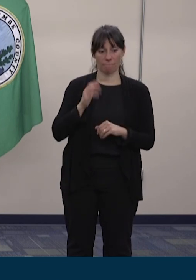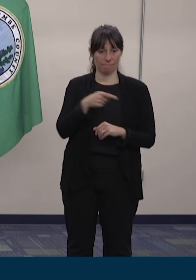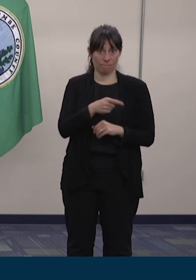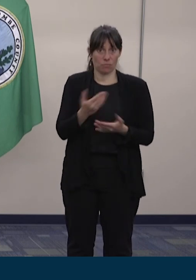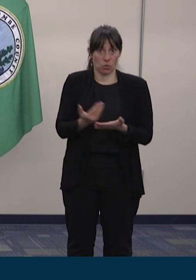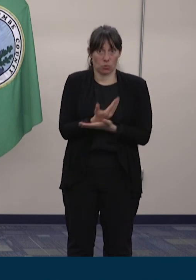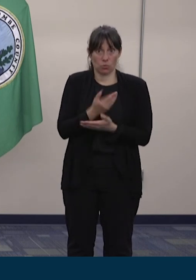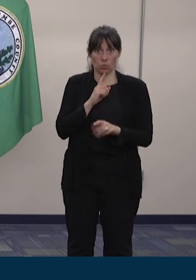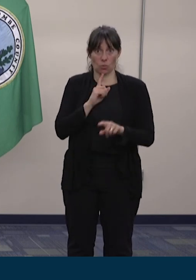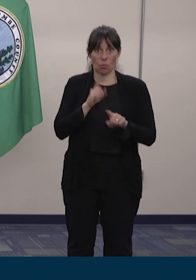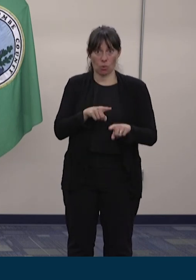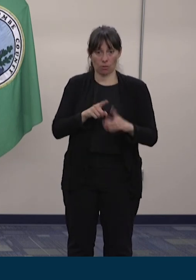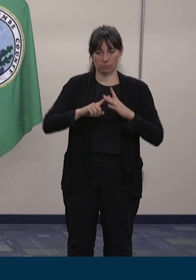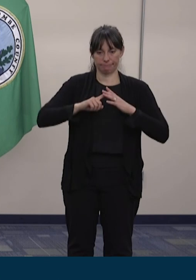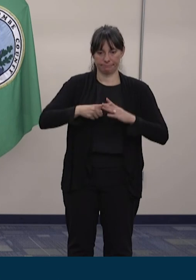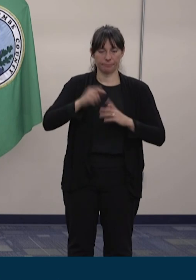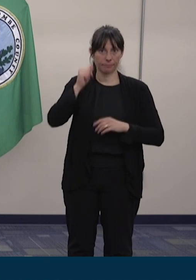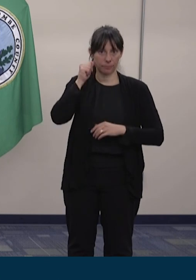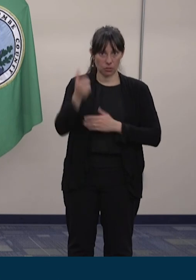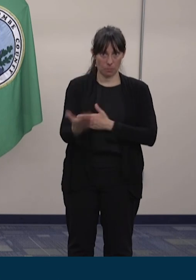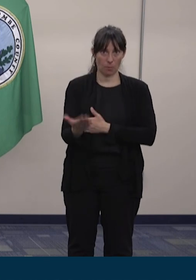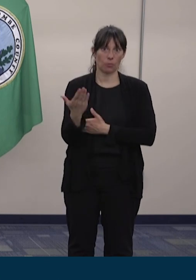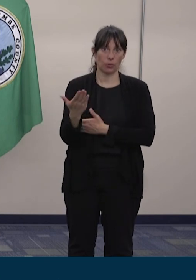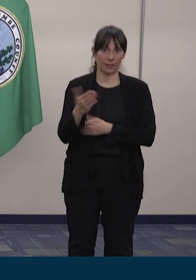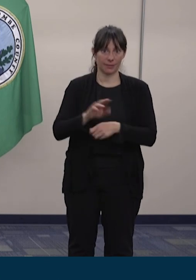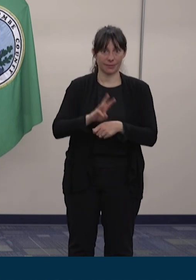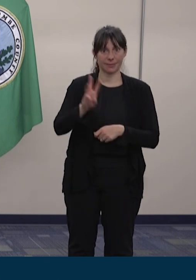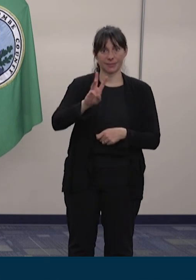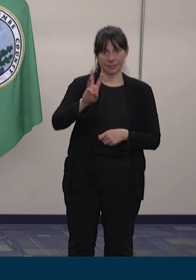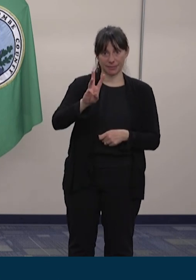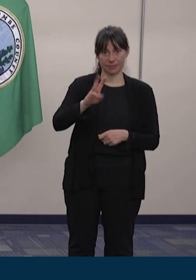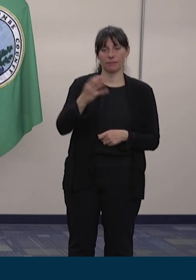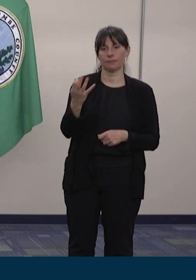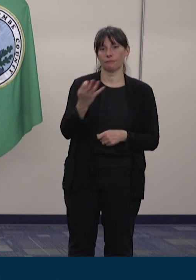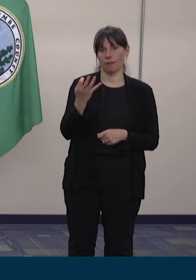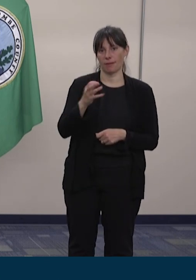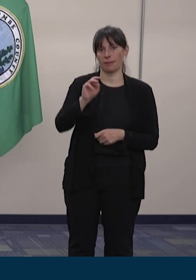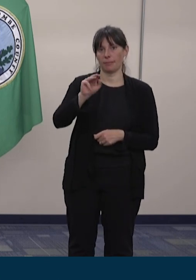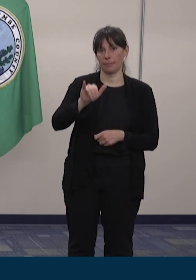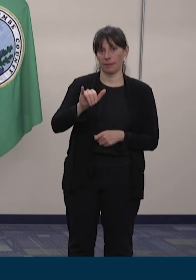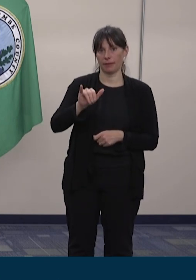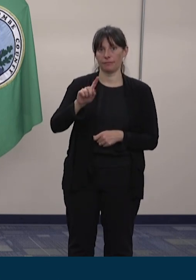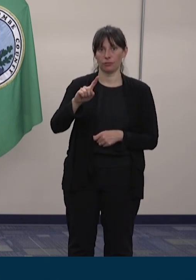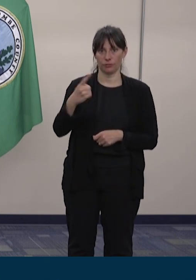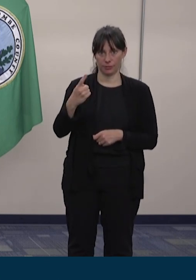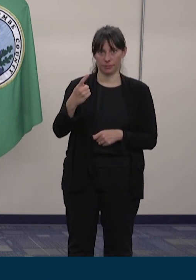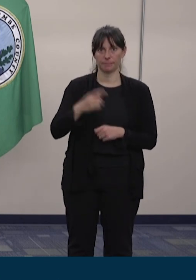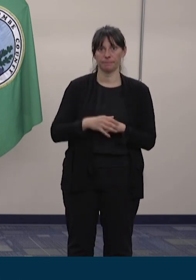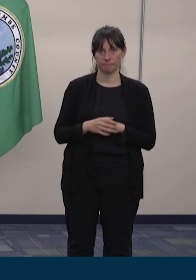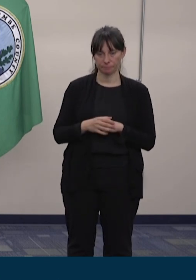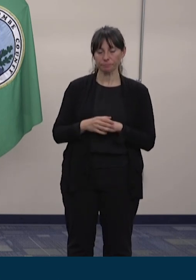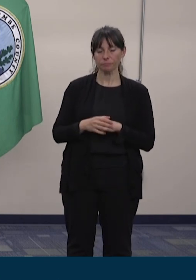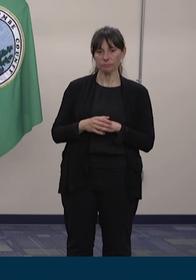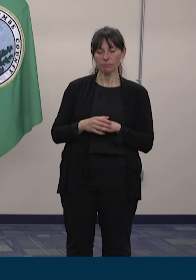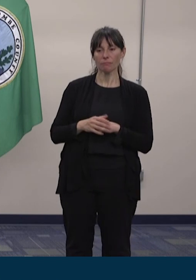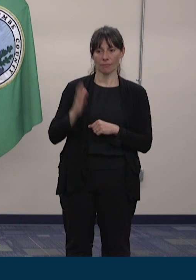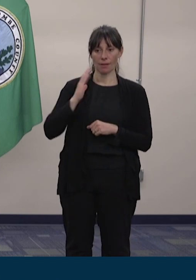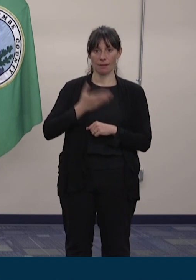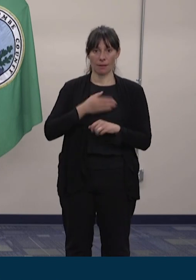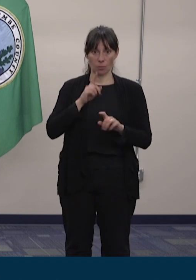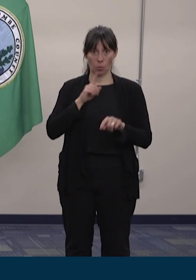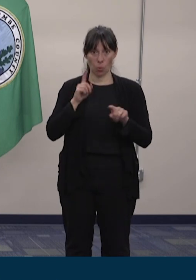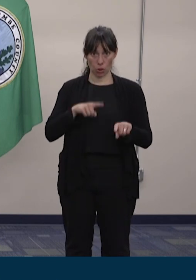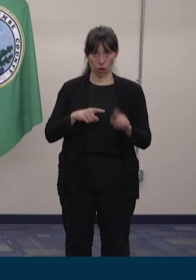6 a a.m. las 6 de on la Friday, mañana, el May viernes 1st. 1 de mayo. As we align our orders Como today, alineamos the nuestras biggest and órdenes most